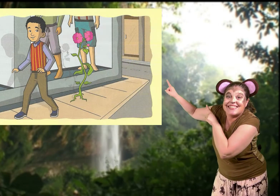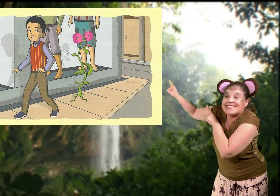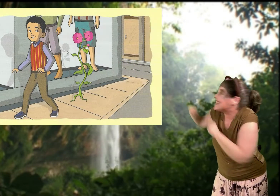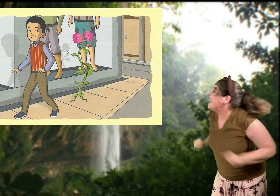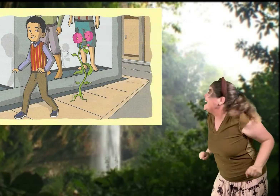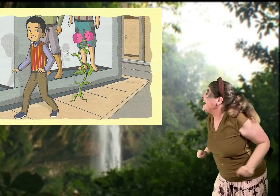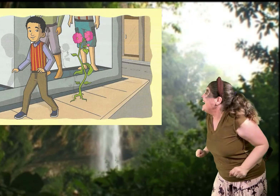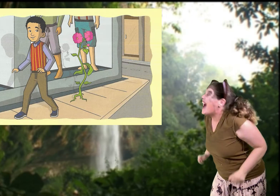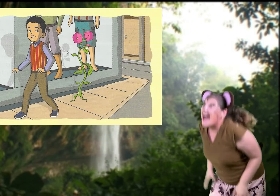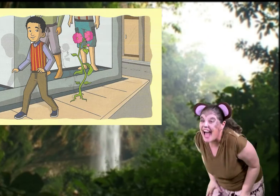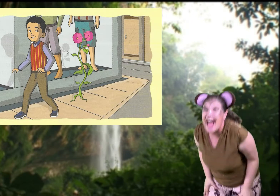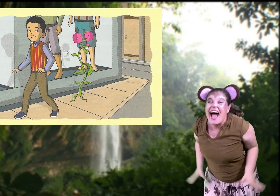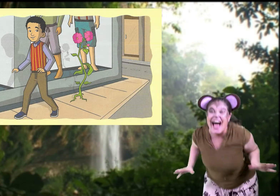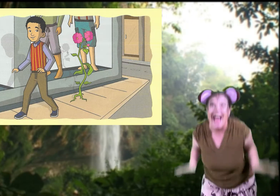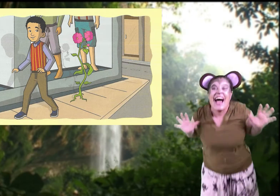is.